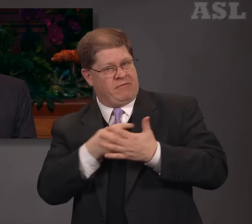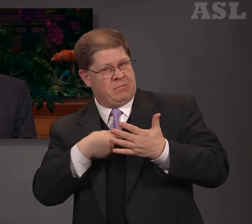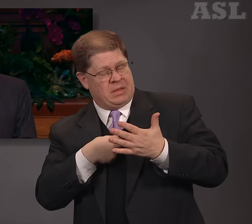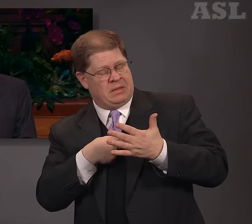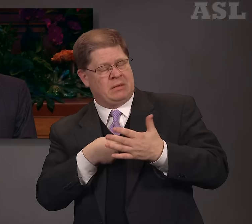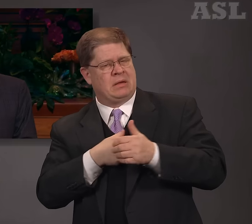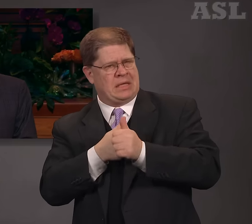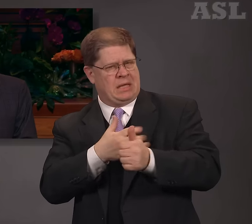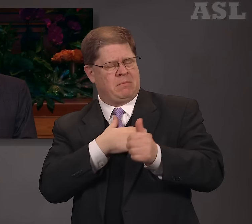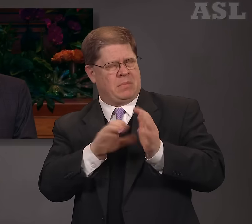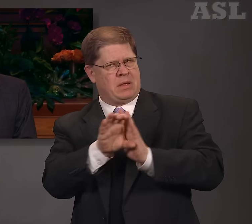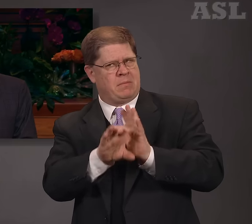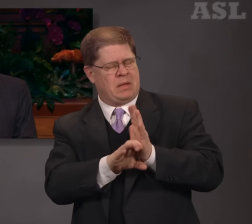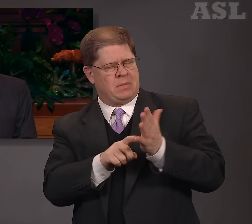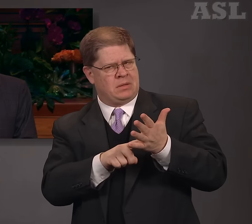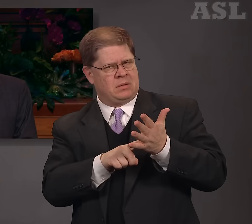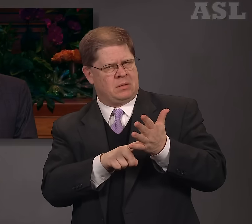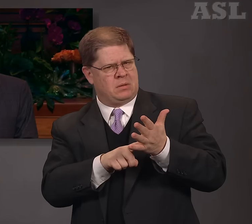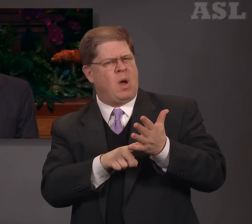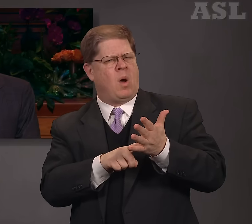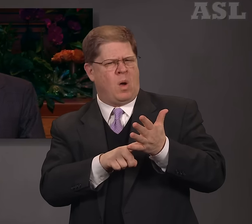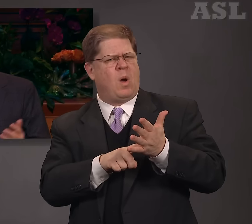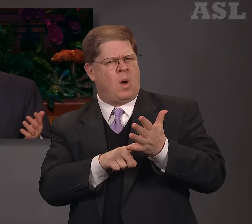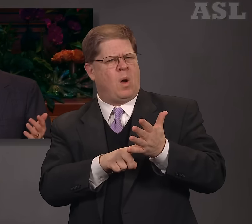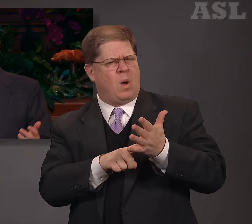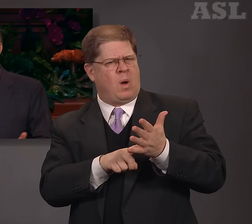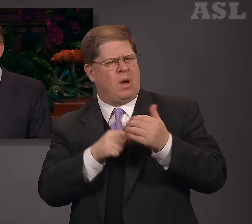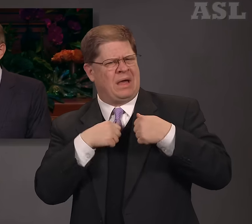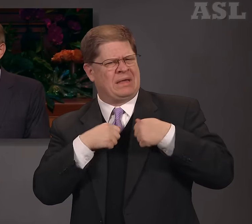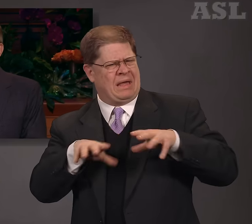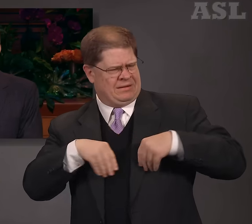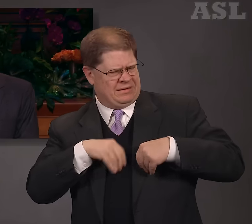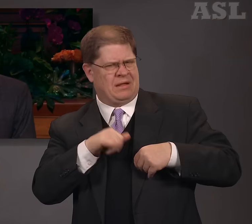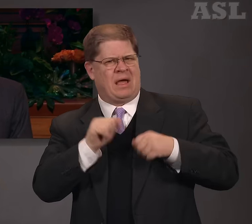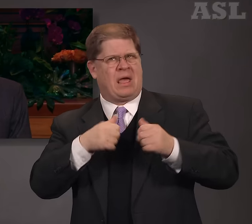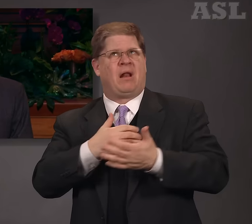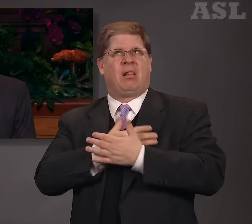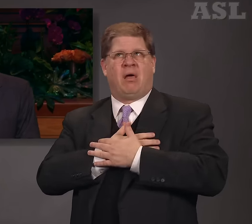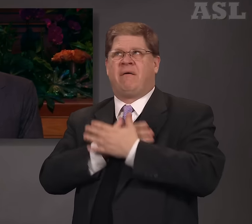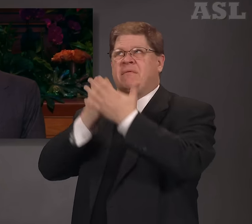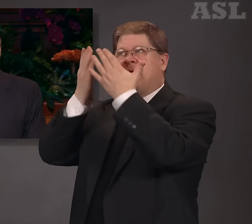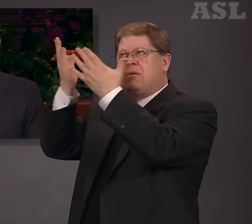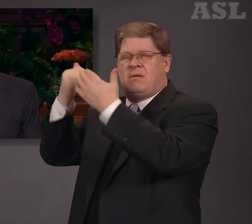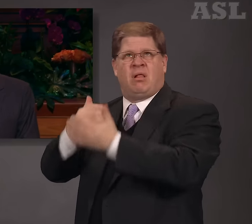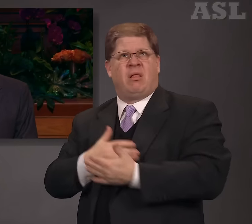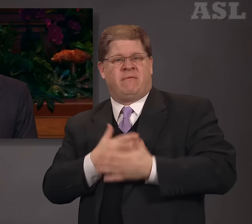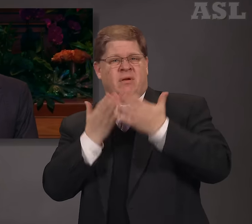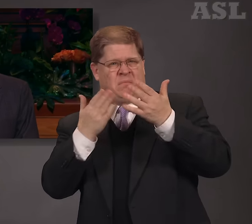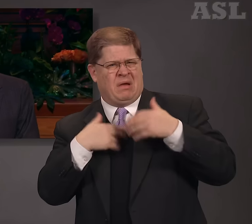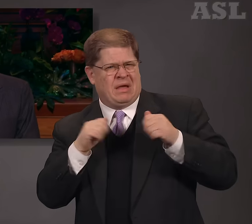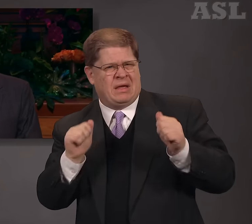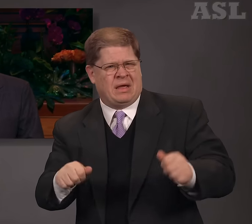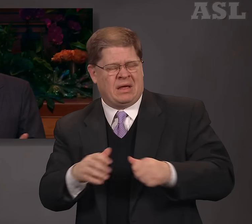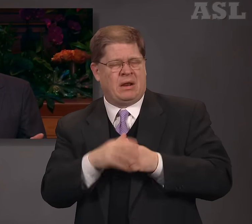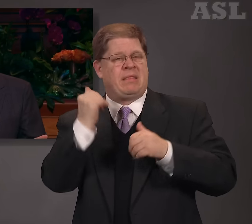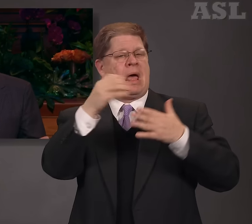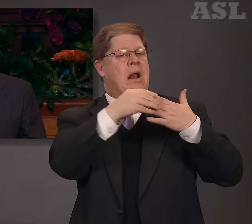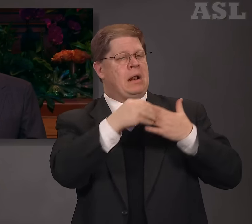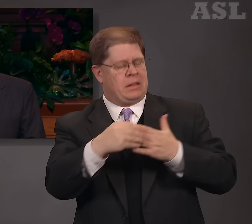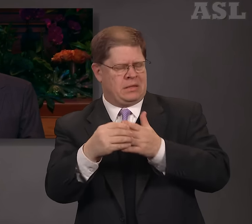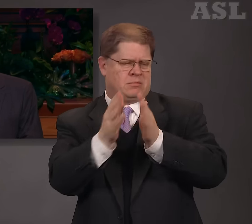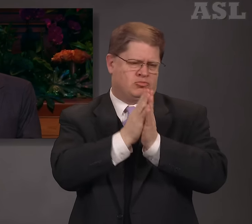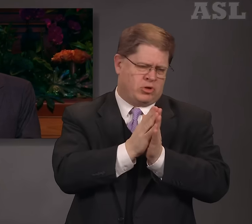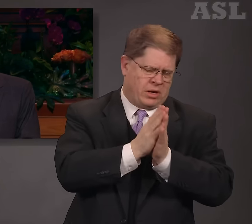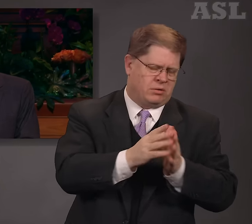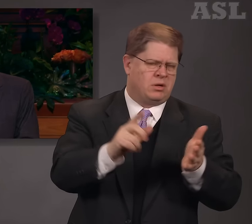me, keep my commandments. This I can do. I can love Heavenly Father and Jesus Christ, which leads to